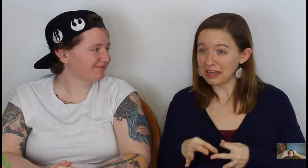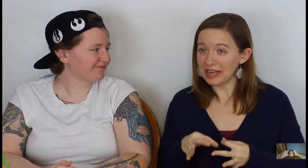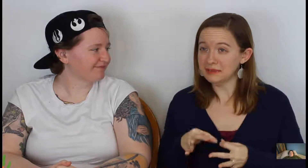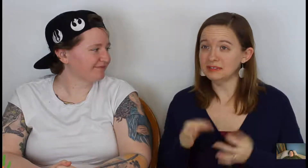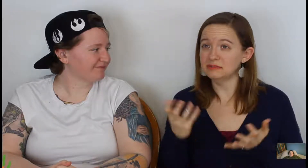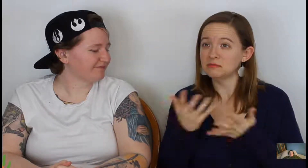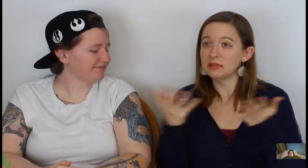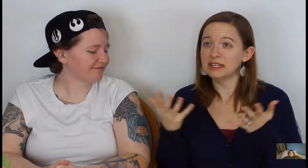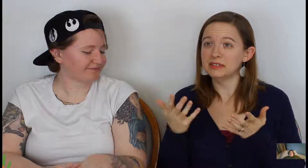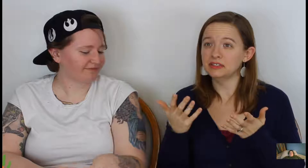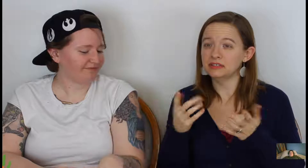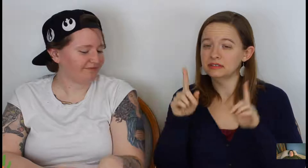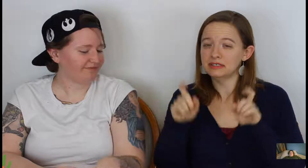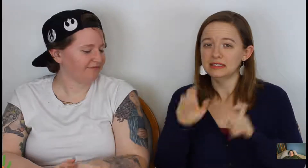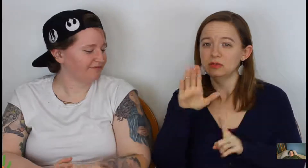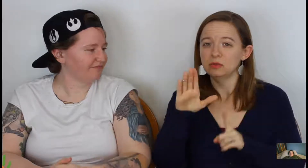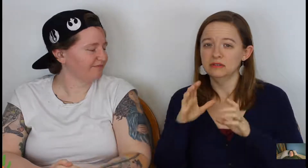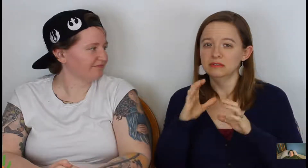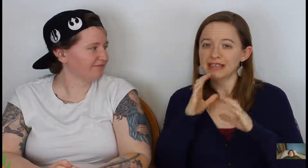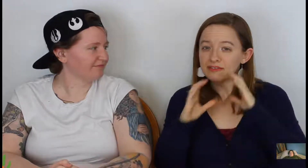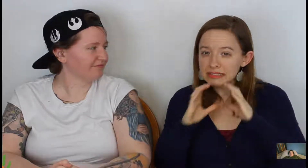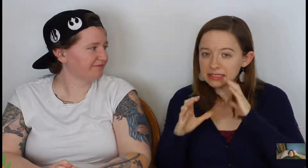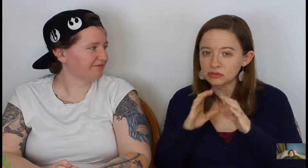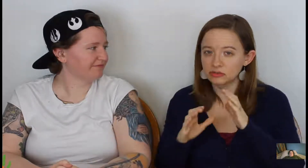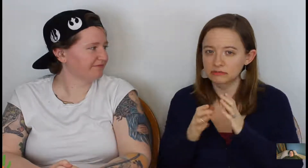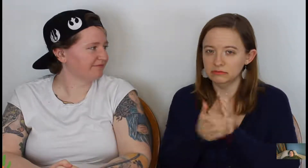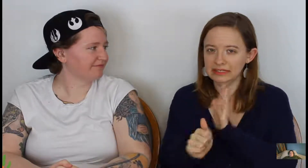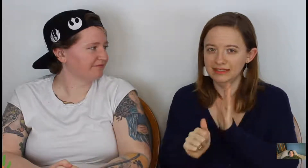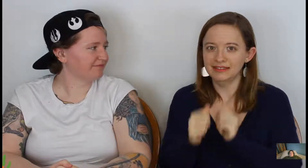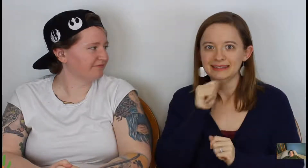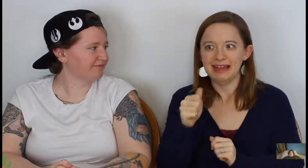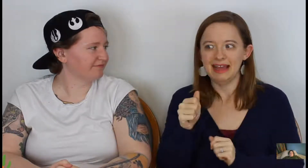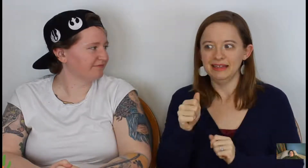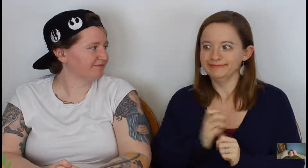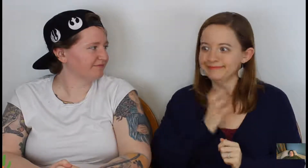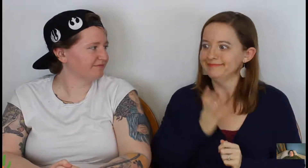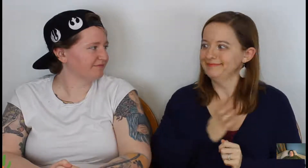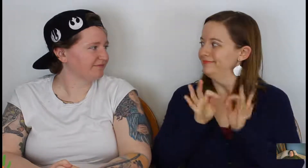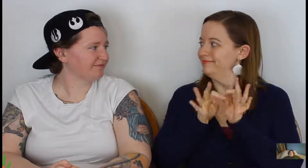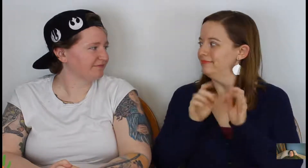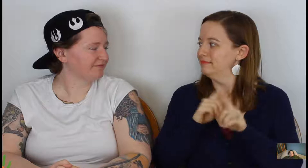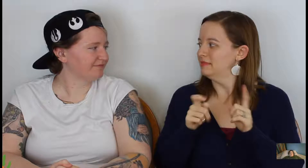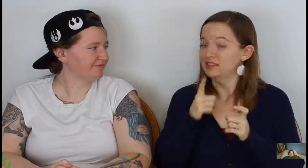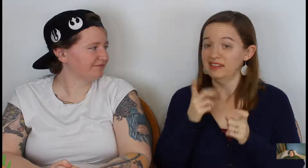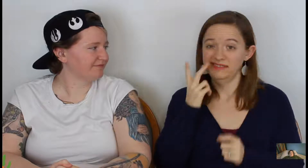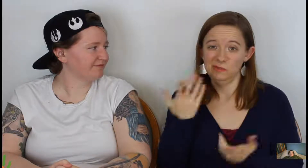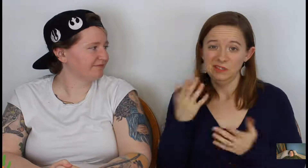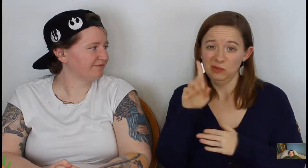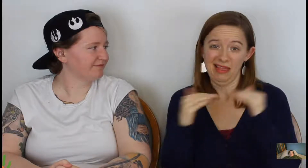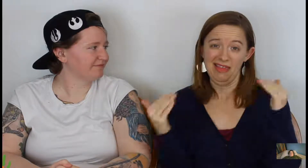But I remember explaining the description, the conversation skills, not your actual